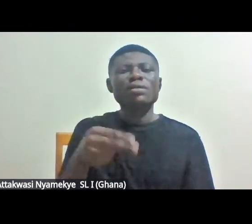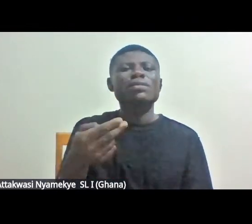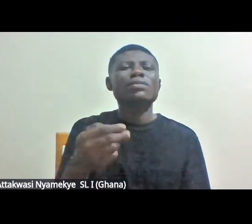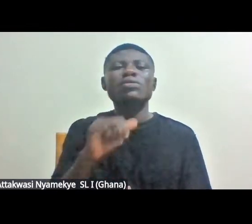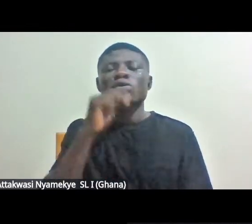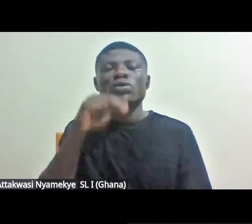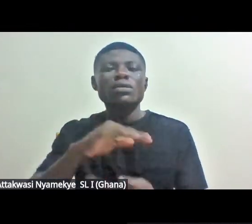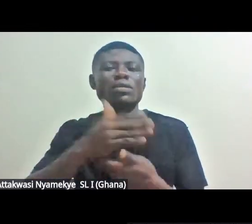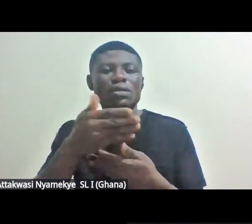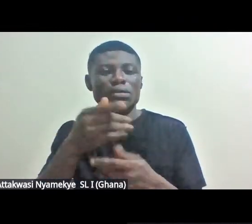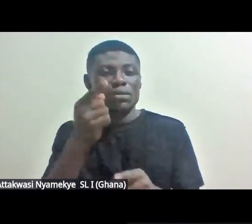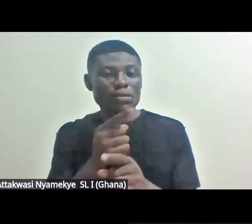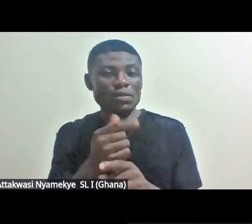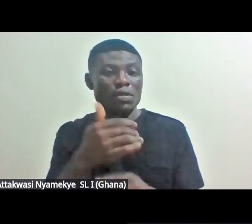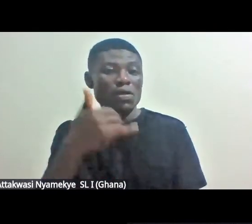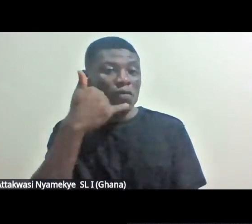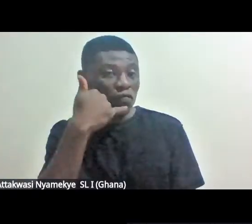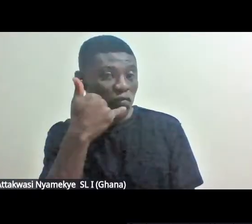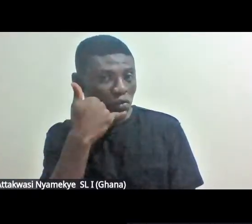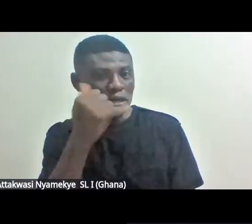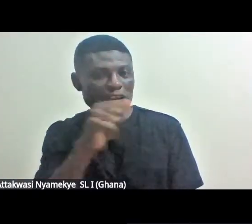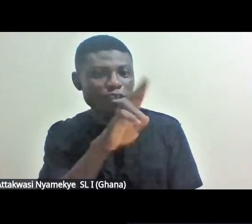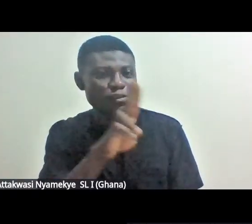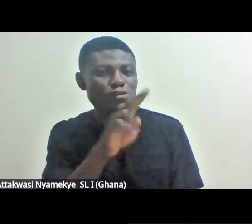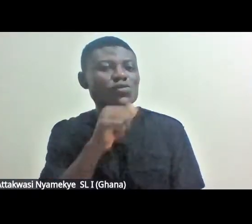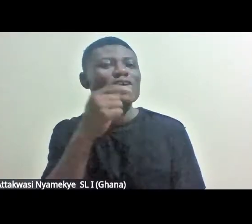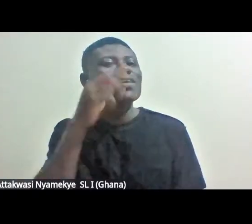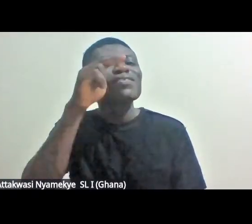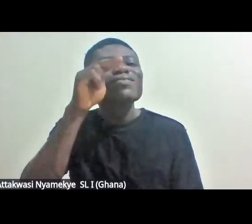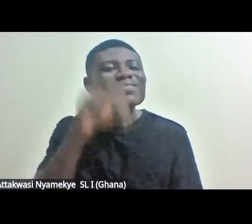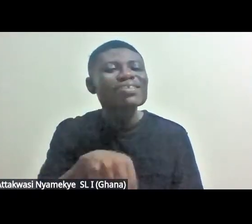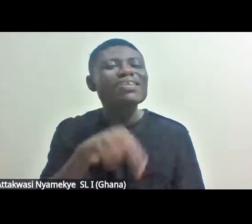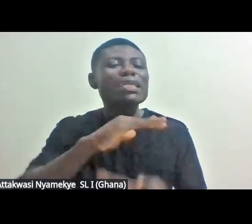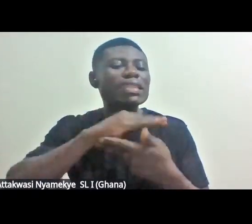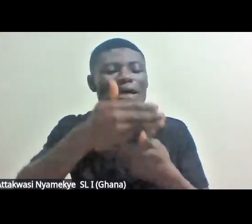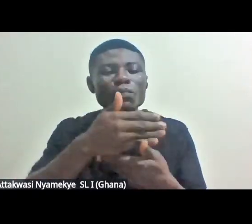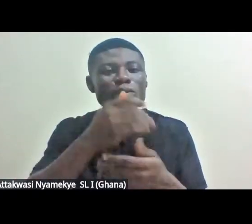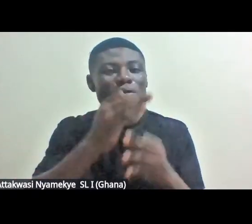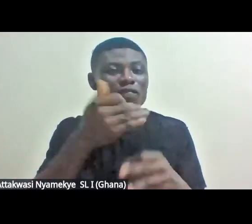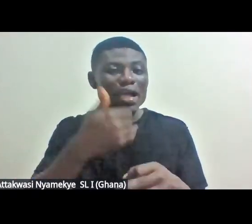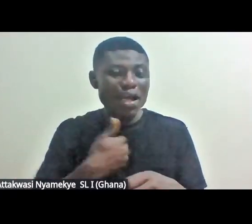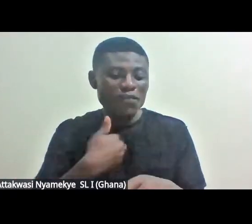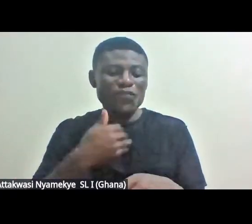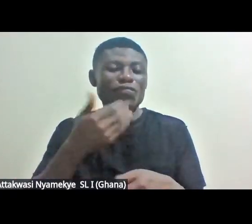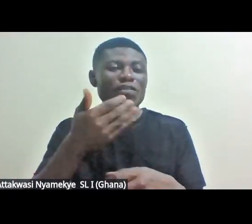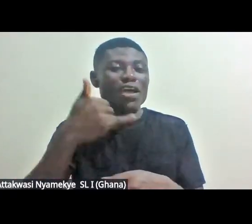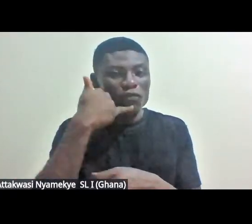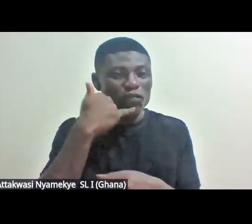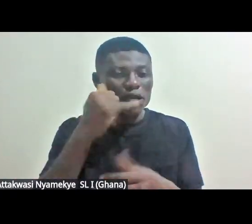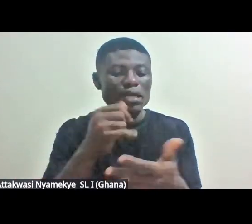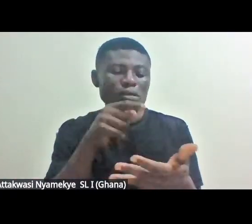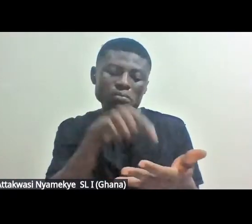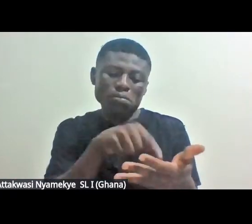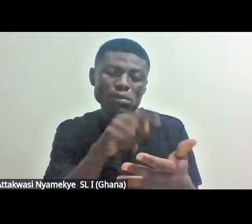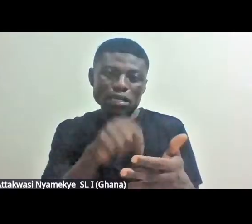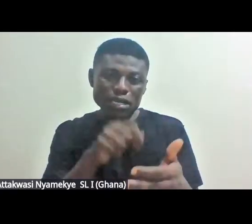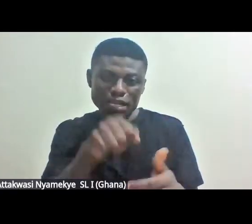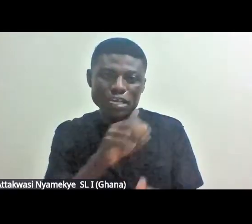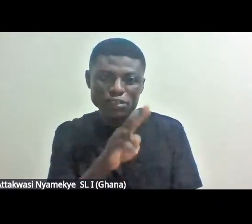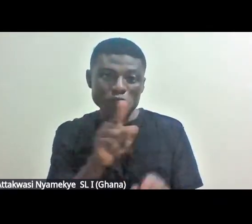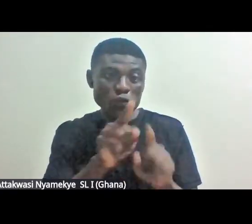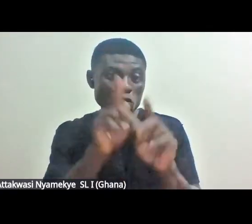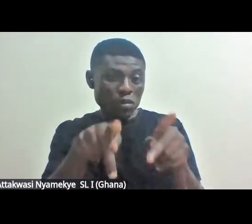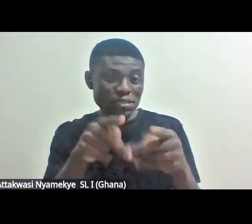As long as you have a cell phone, you can have access to many of these things. And you, as an